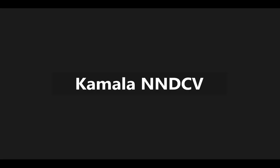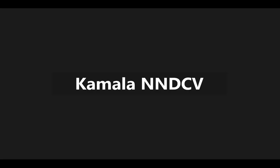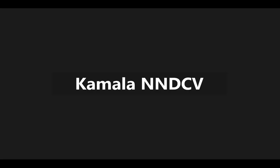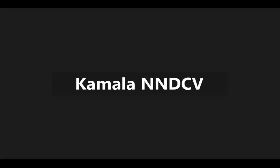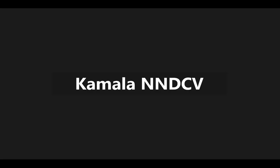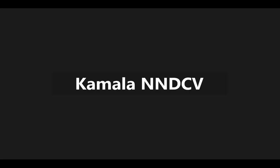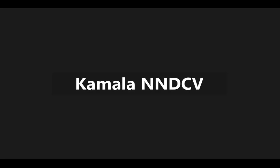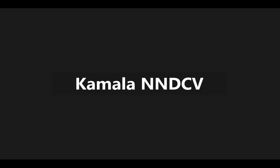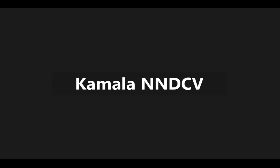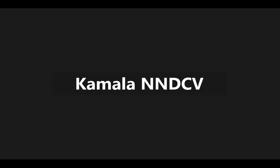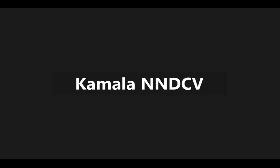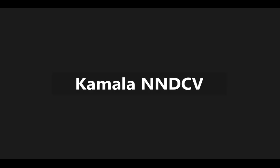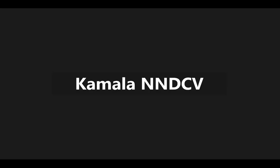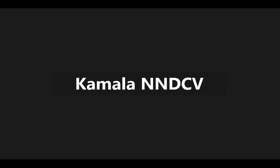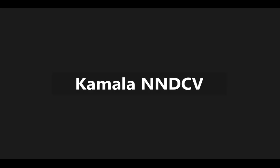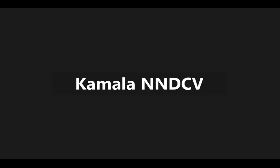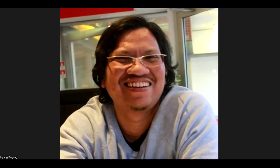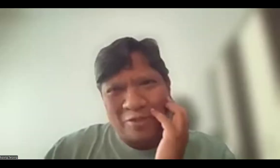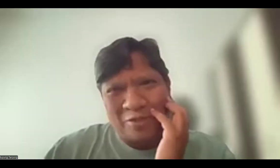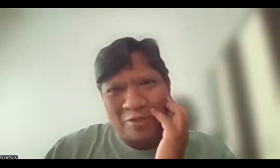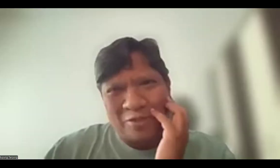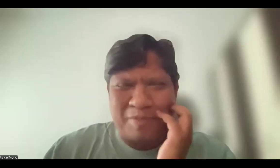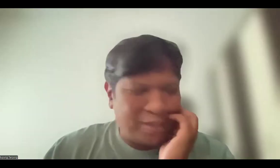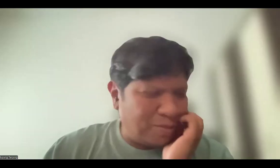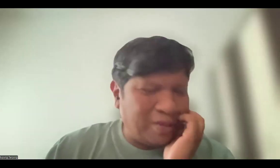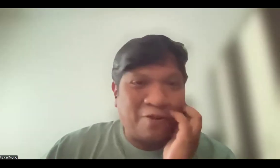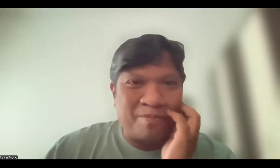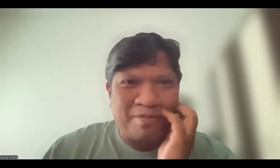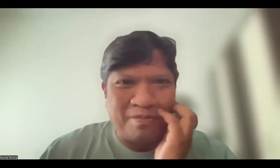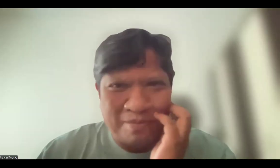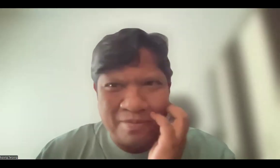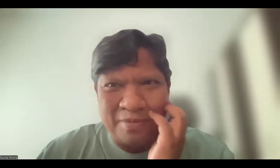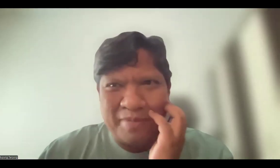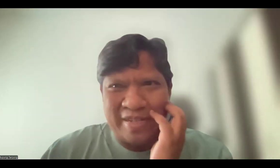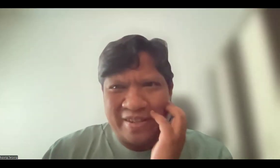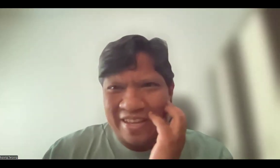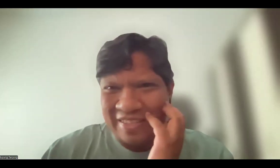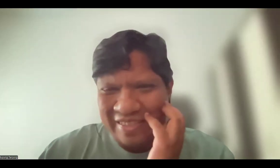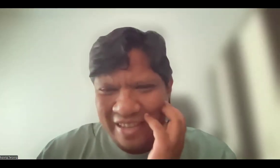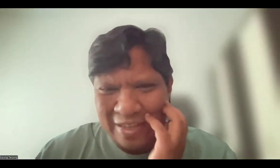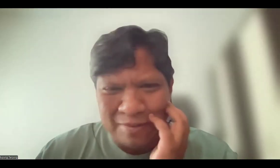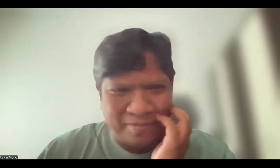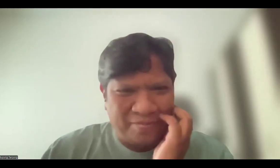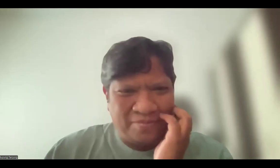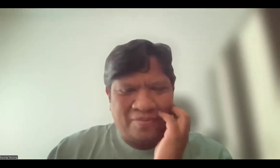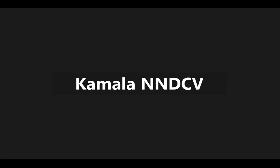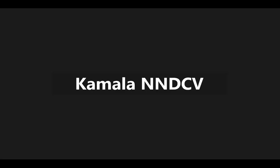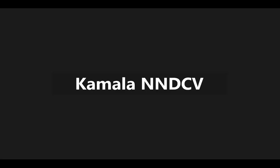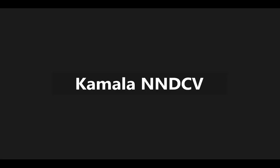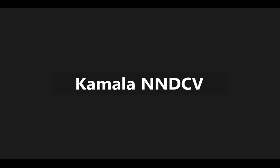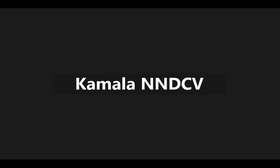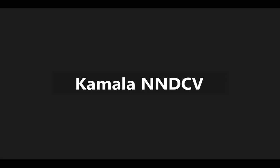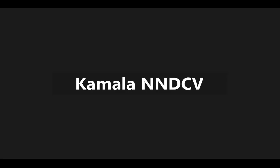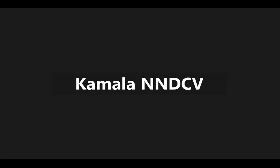Yeah. room or in the Actually, yeah. breakout room. Yeah. So Yeah. please Yeah. wait for a moment. Okay. Thank you. Yeah.